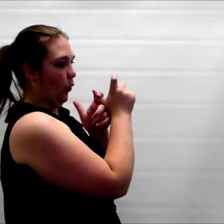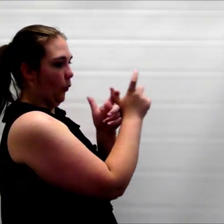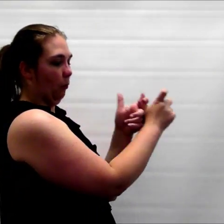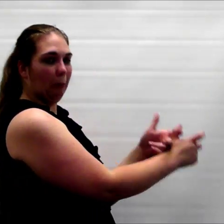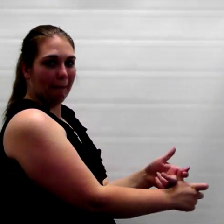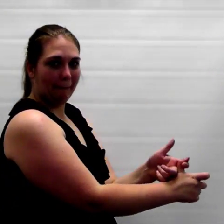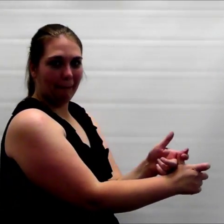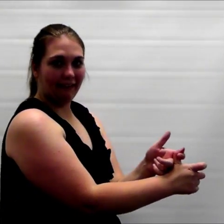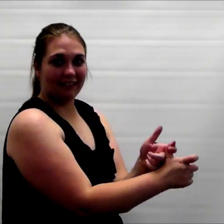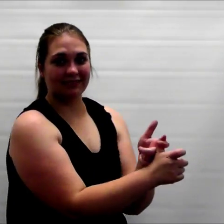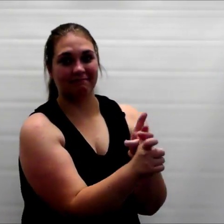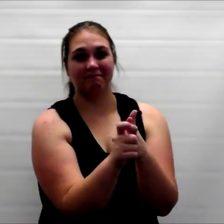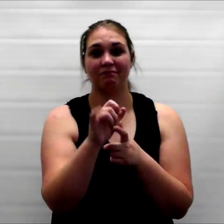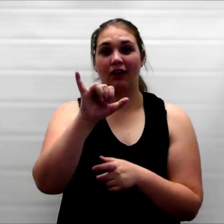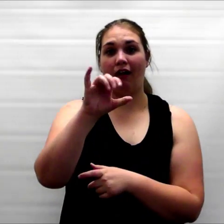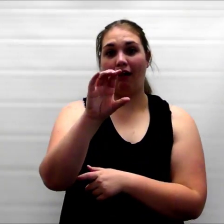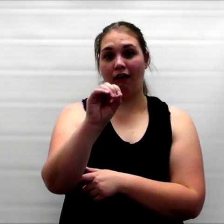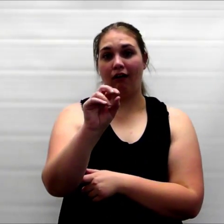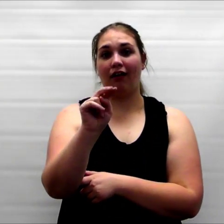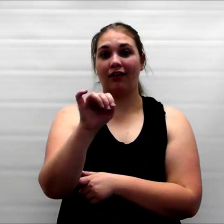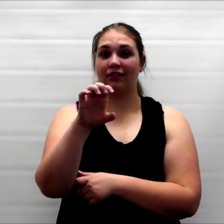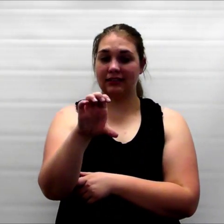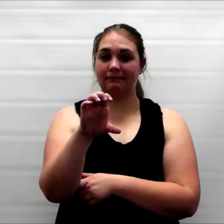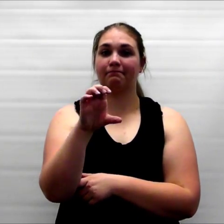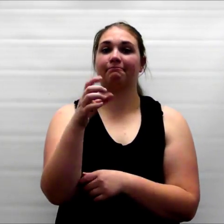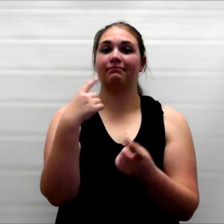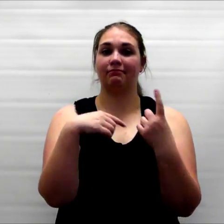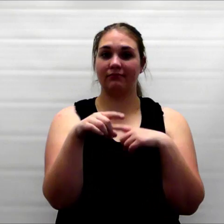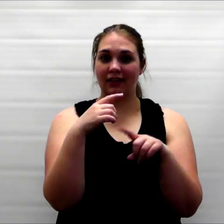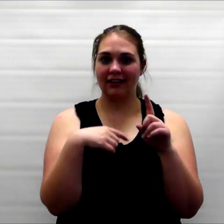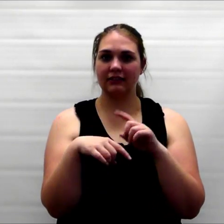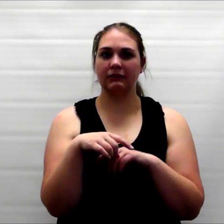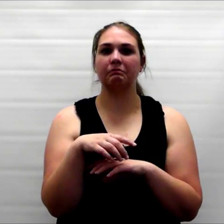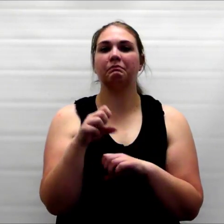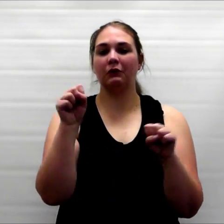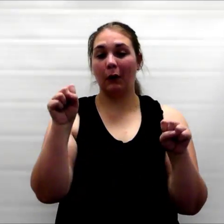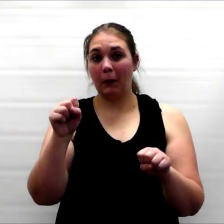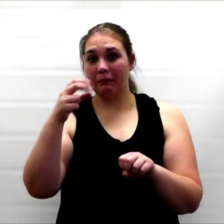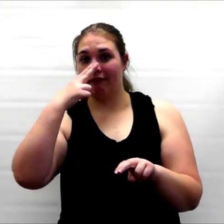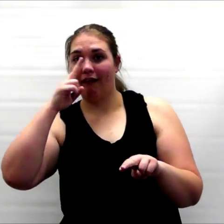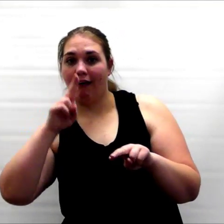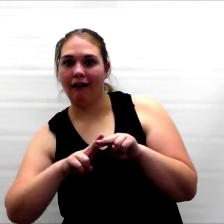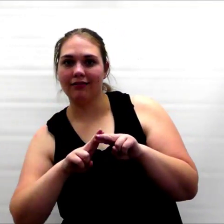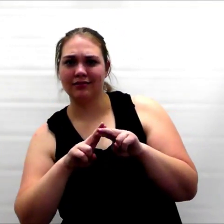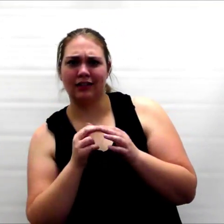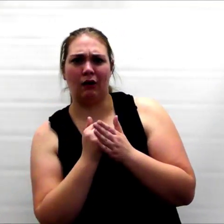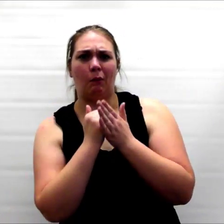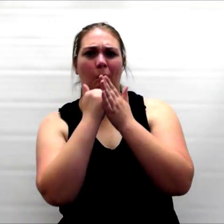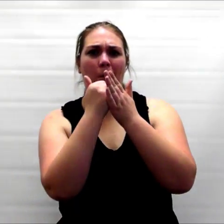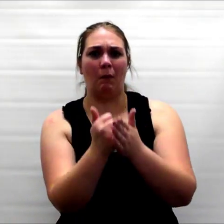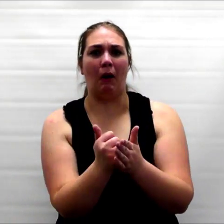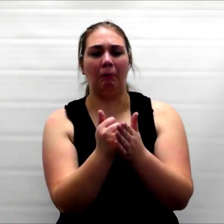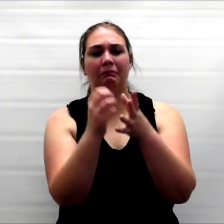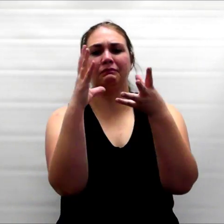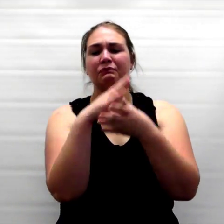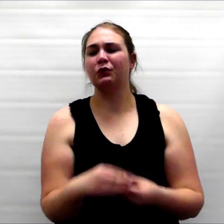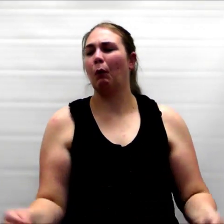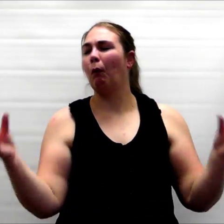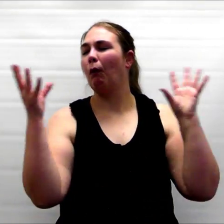Iconic signs can be fun and are very helpful